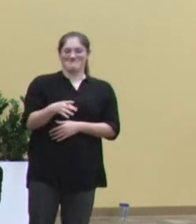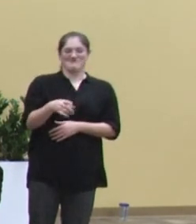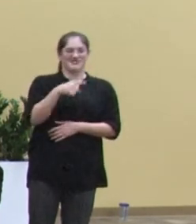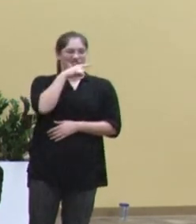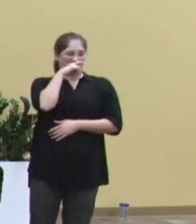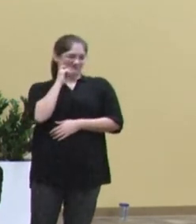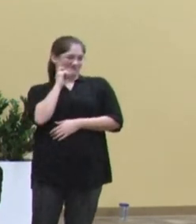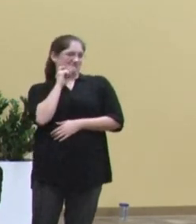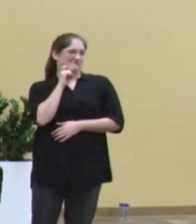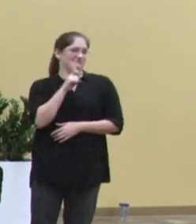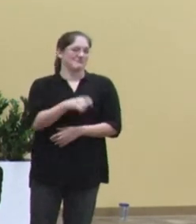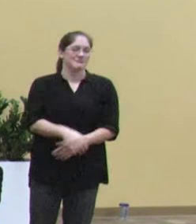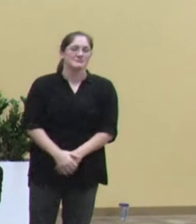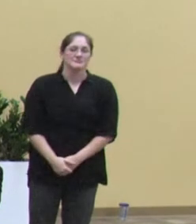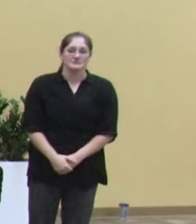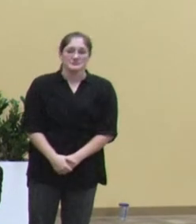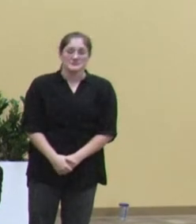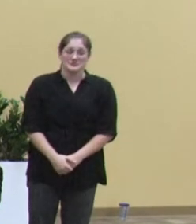And that